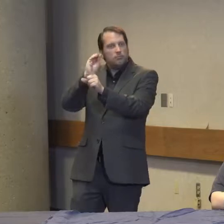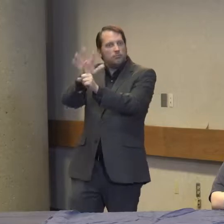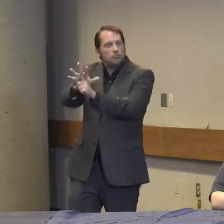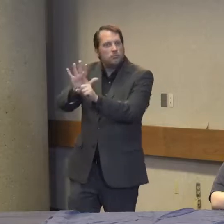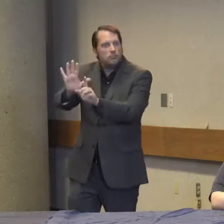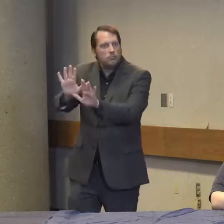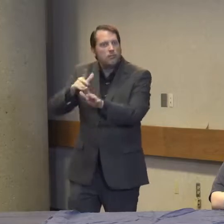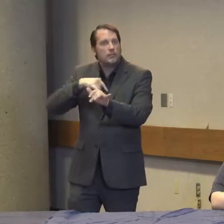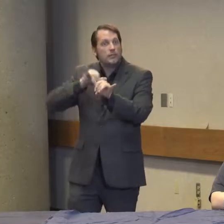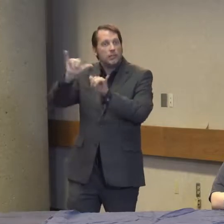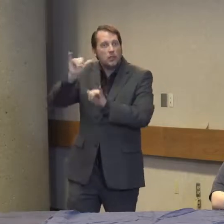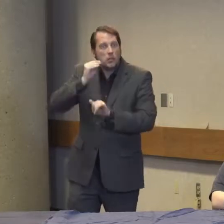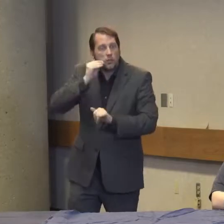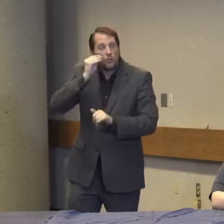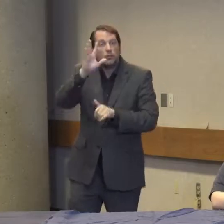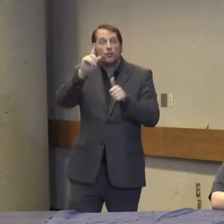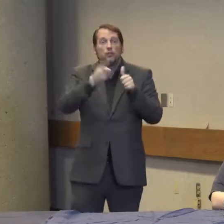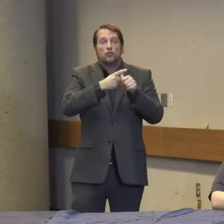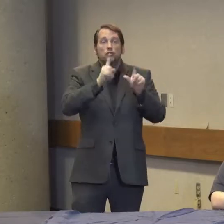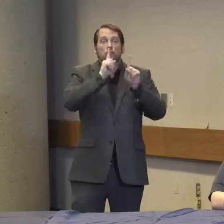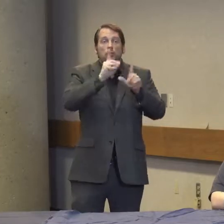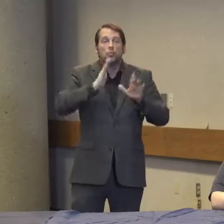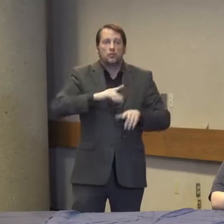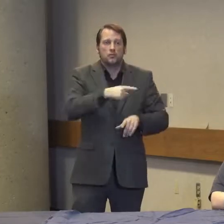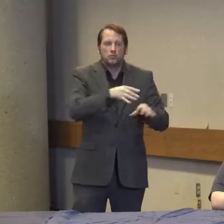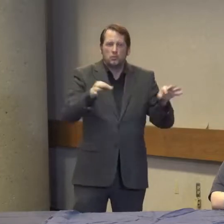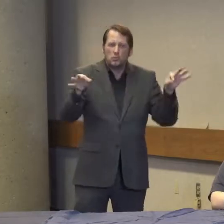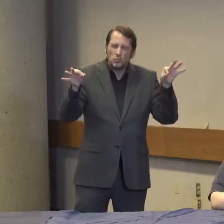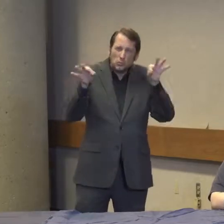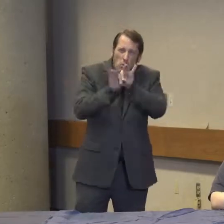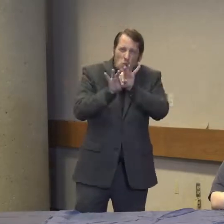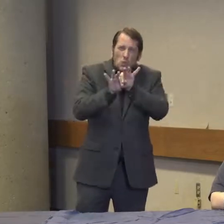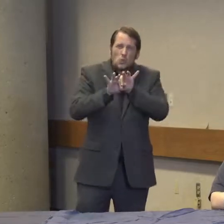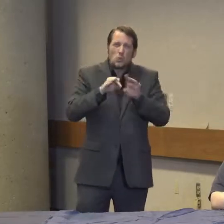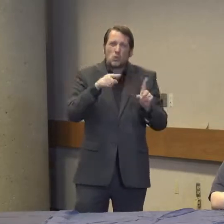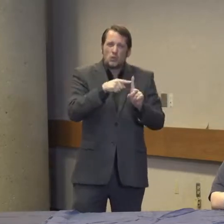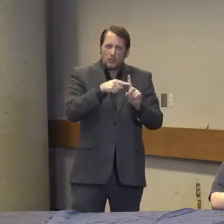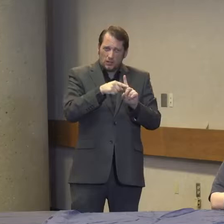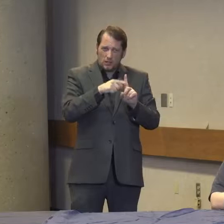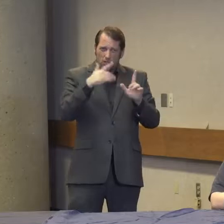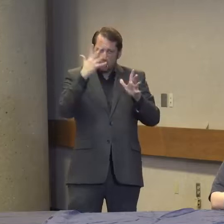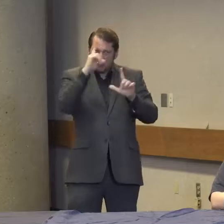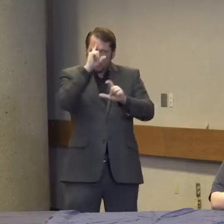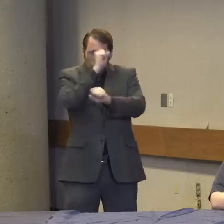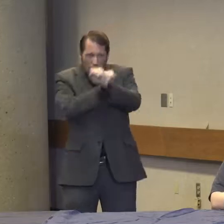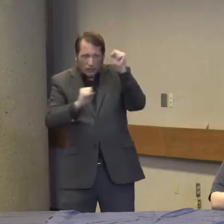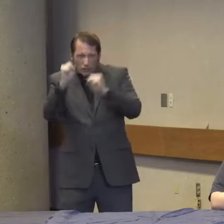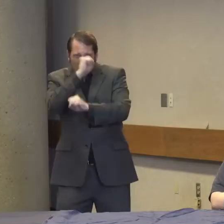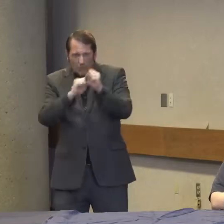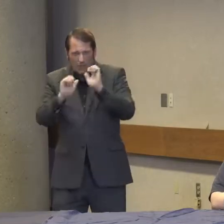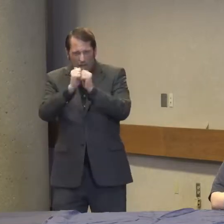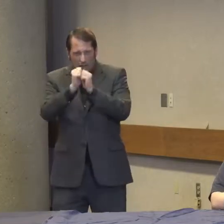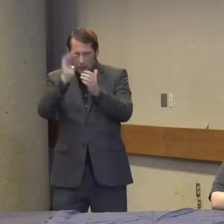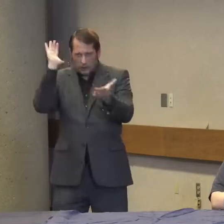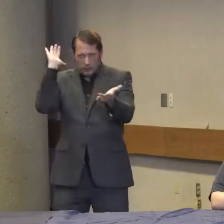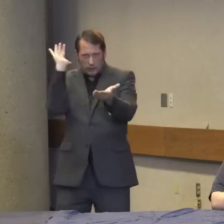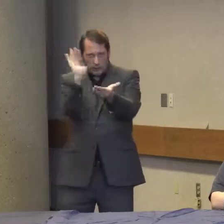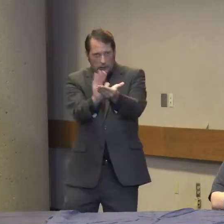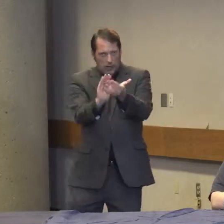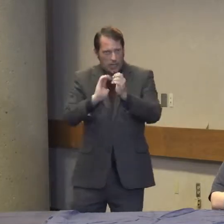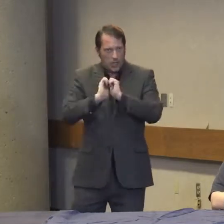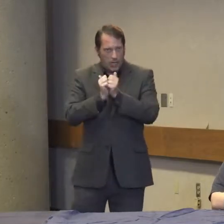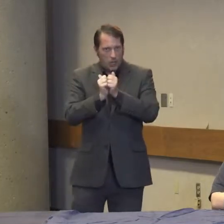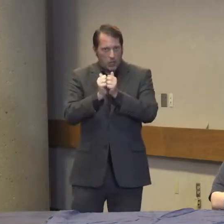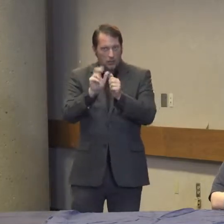of our strategy to beat this virus. We make sure that they have personal protective equipment. All of our